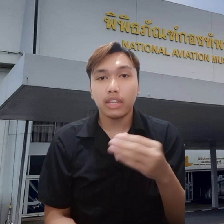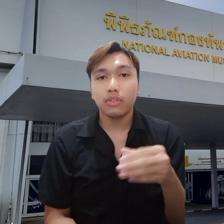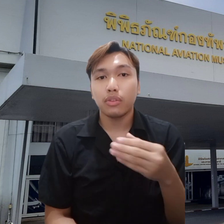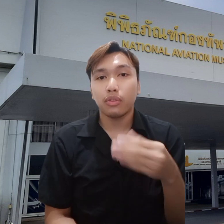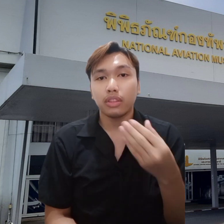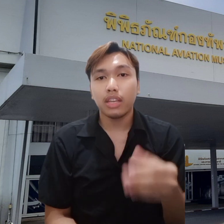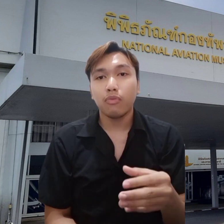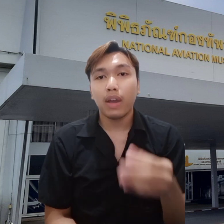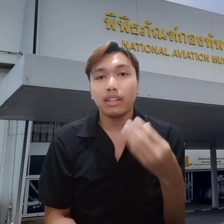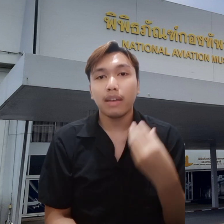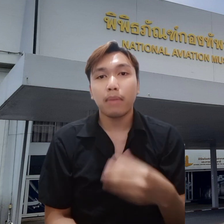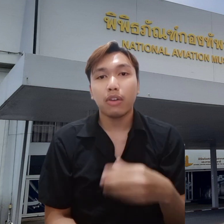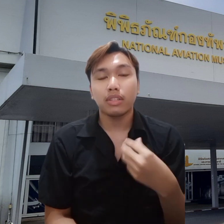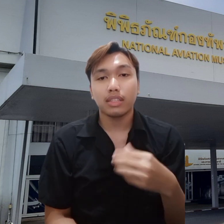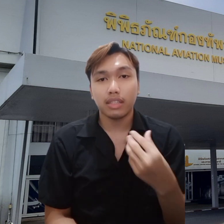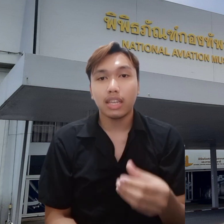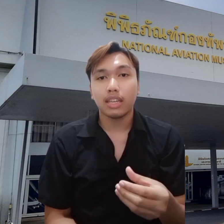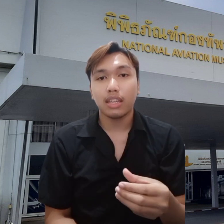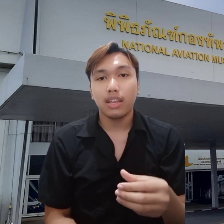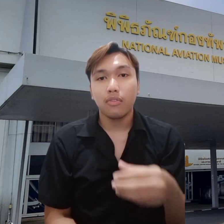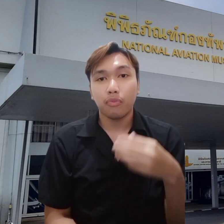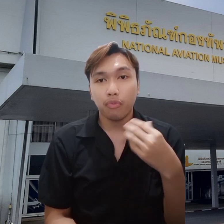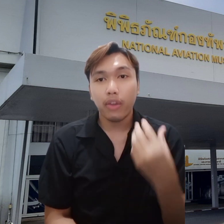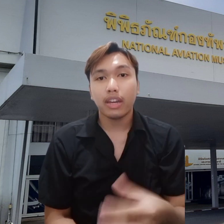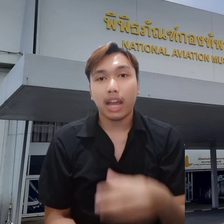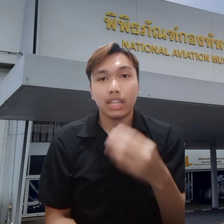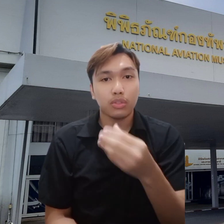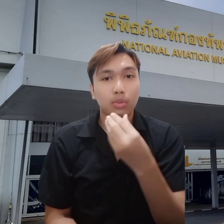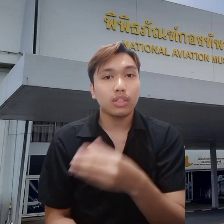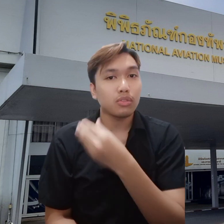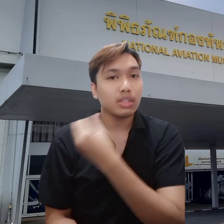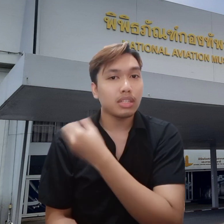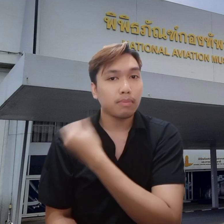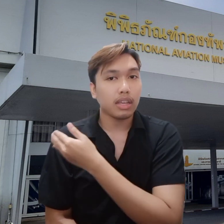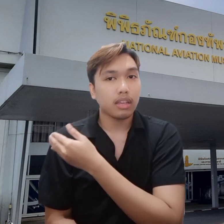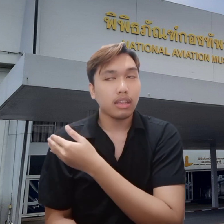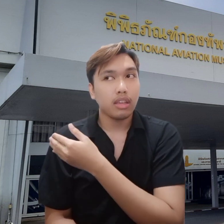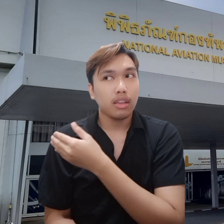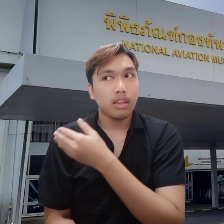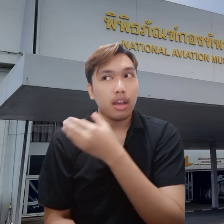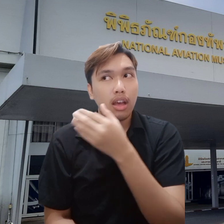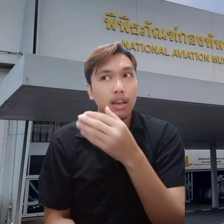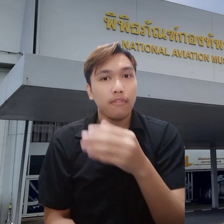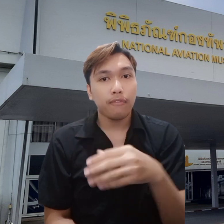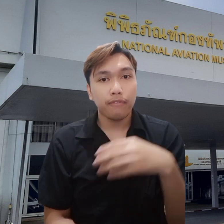know and do you think what about the thing when I chose to this place?